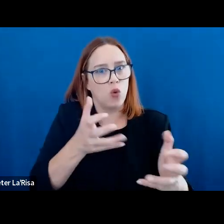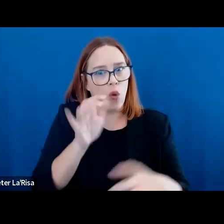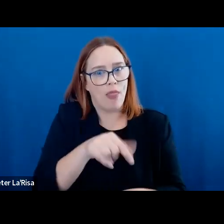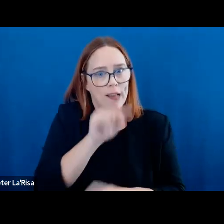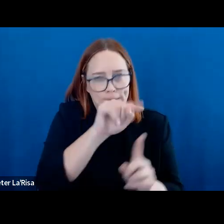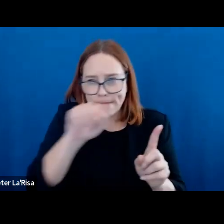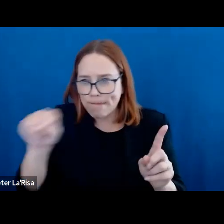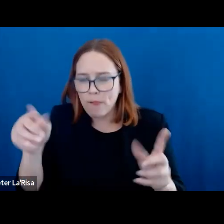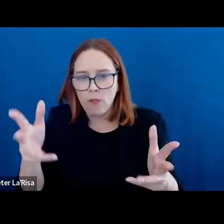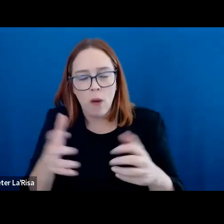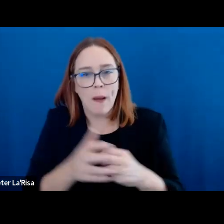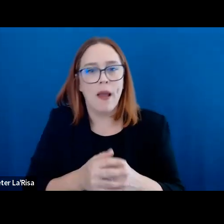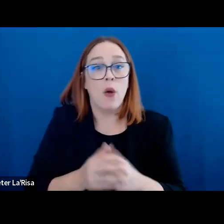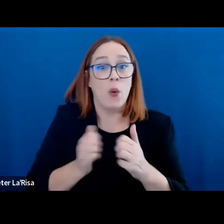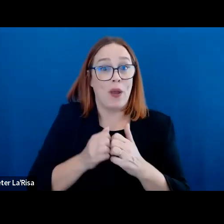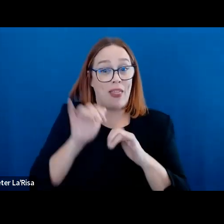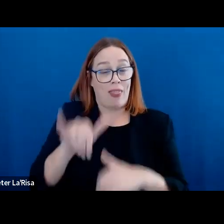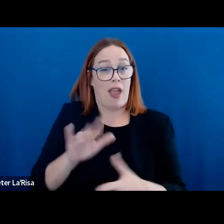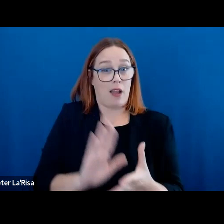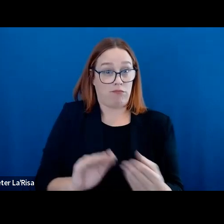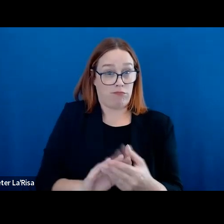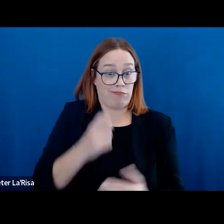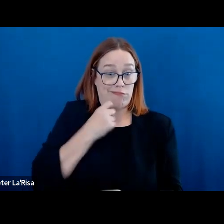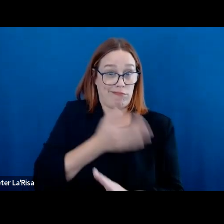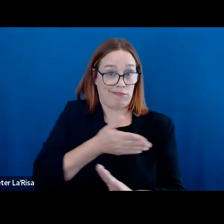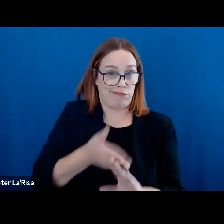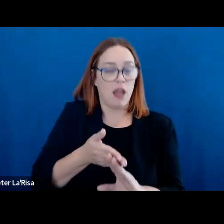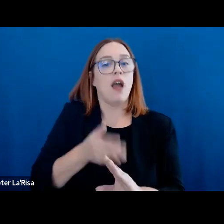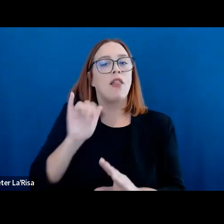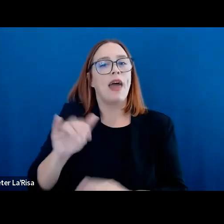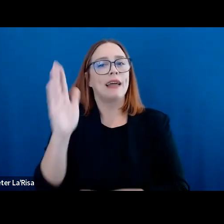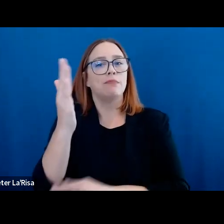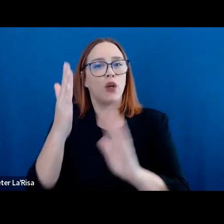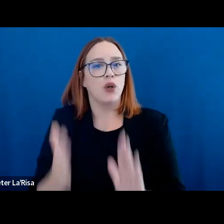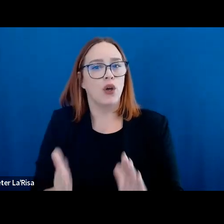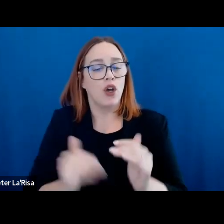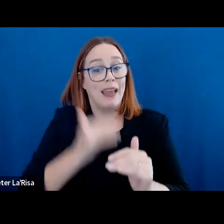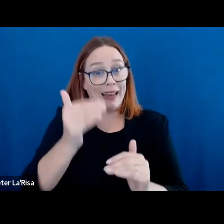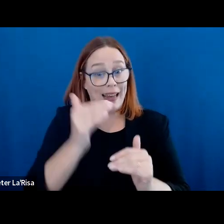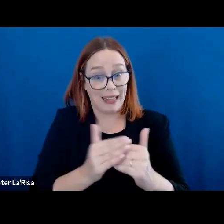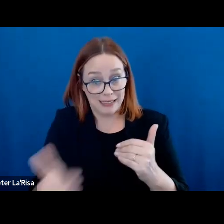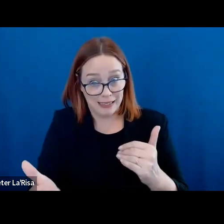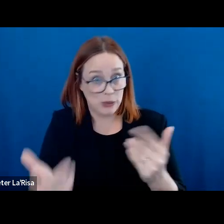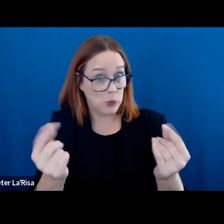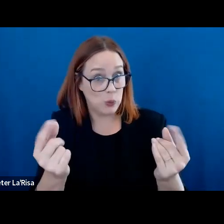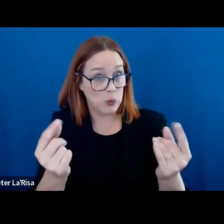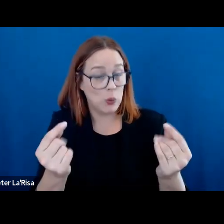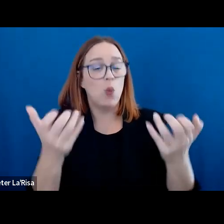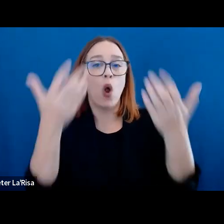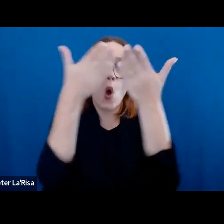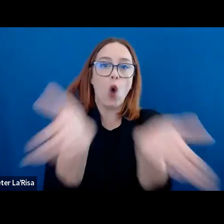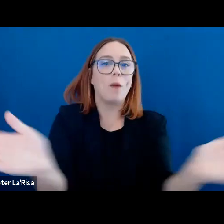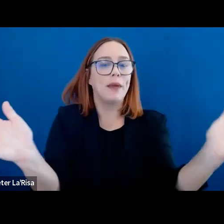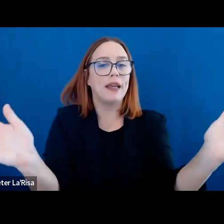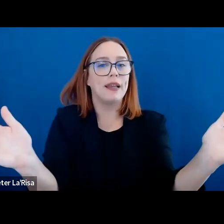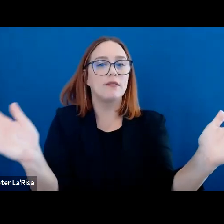with that, those are our speakers that we have, but for the next part of the conversation, we would like to open it up